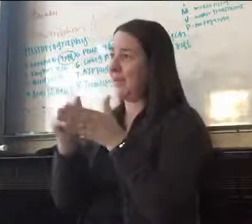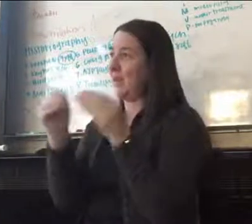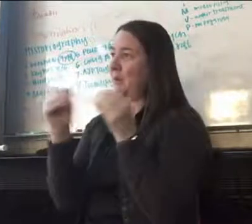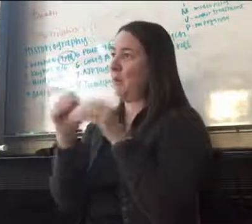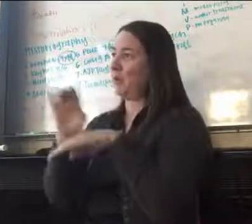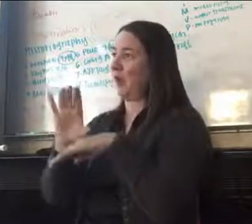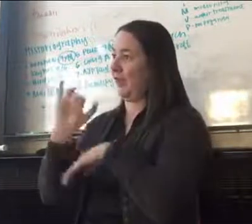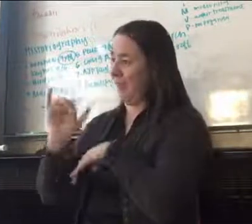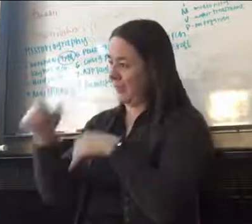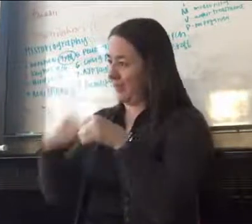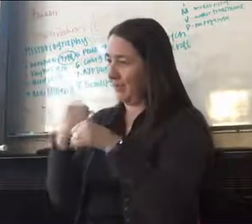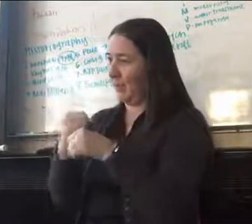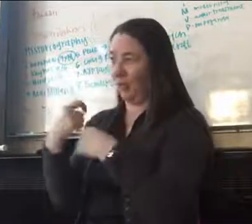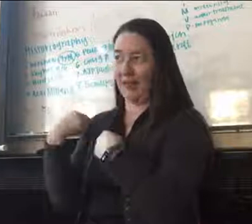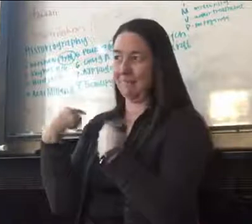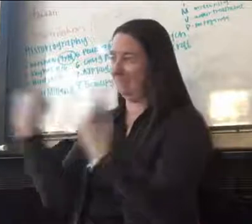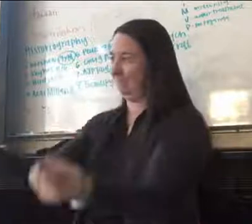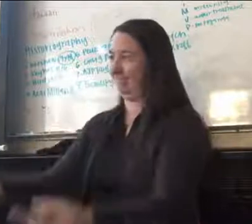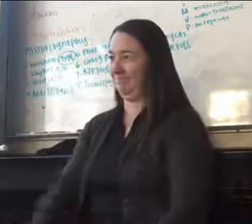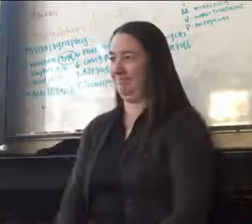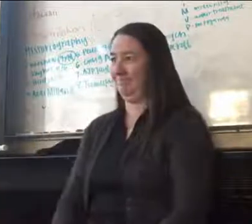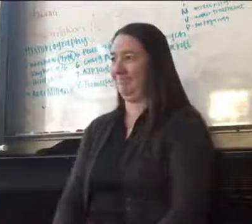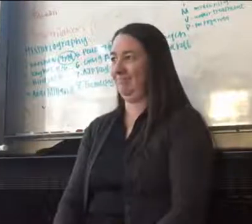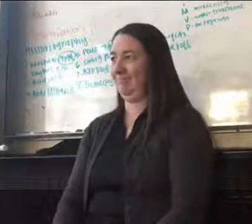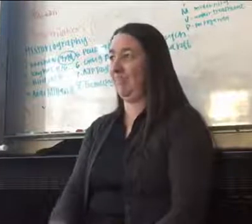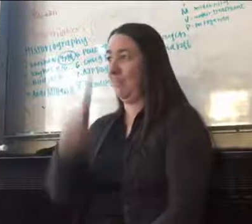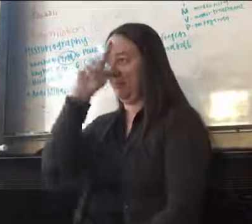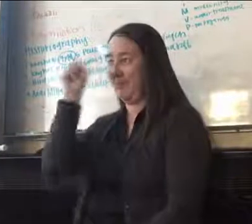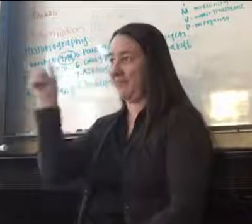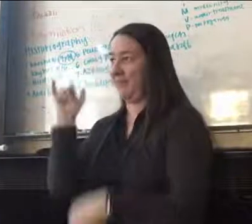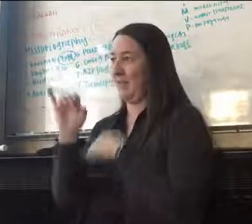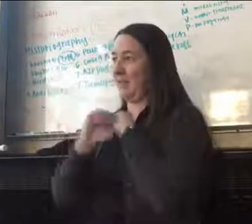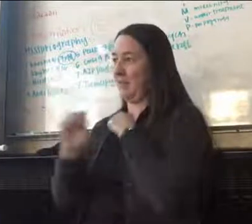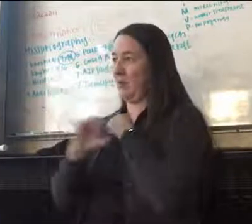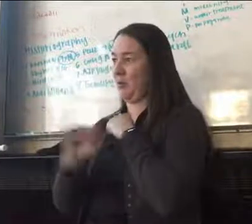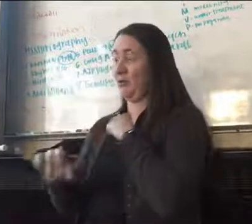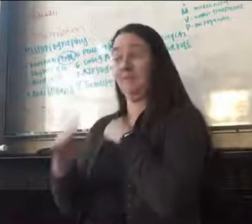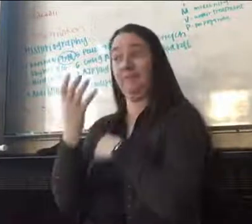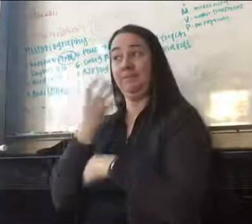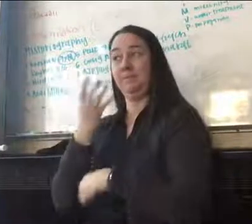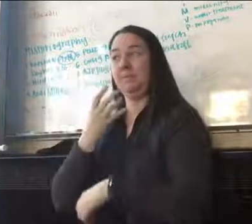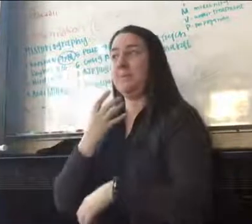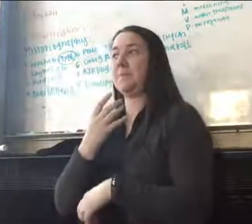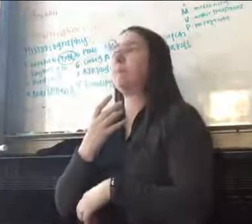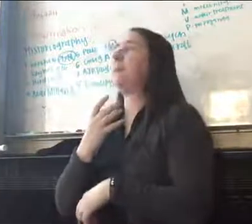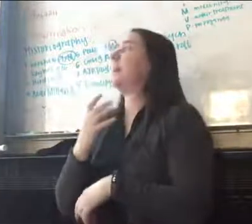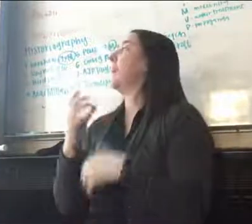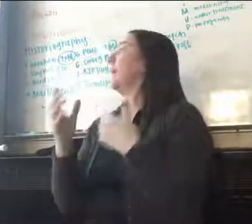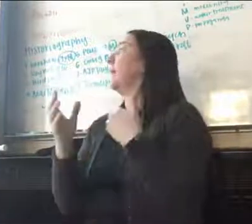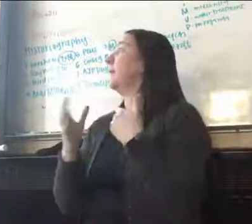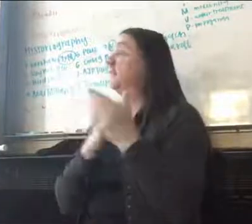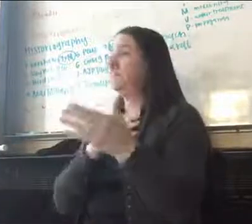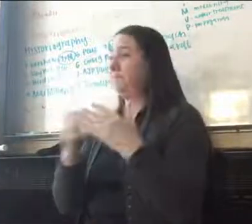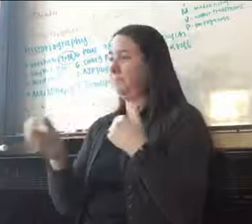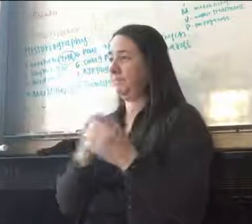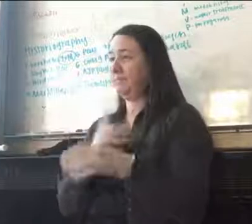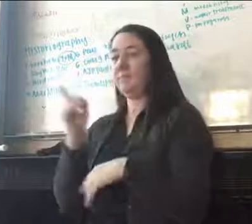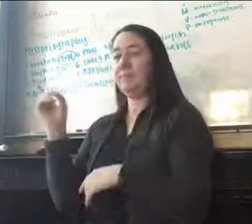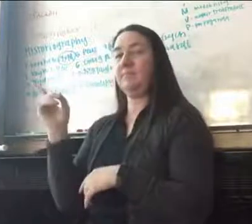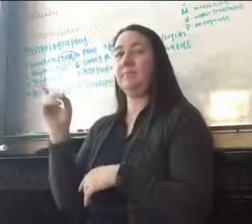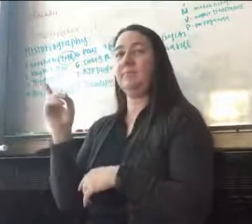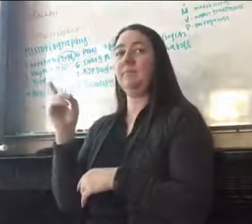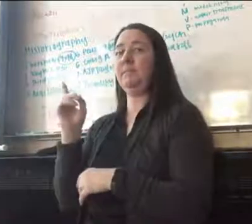that year than they had in any previous year because of this ad. But anyways, off the chocolate. So this